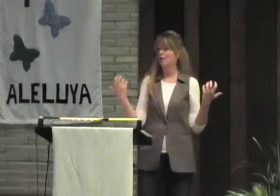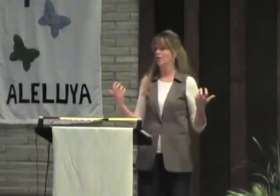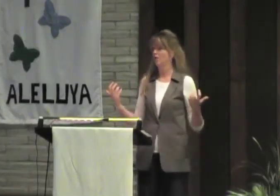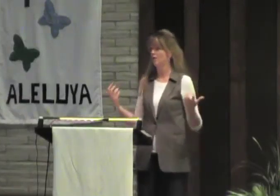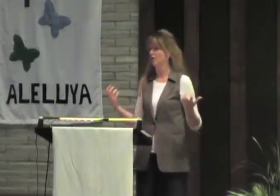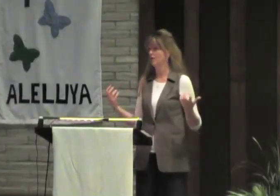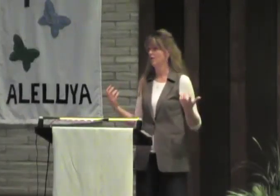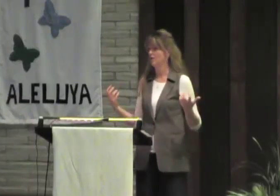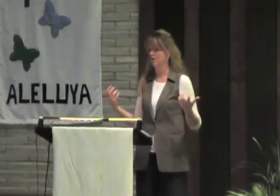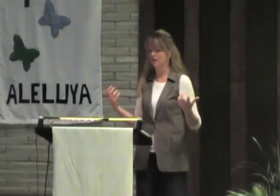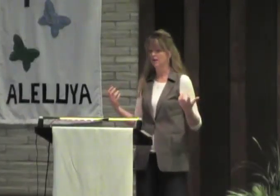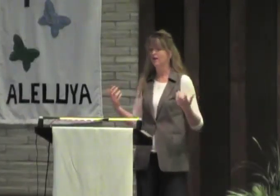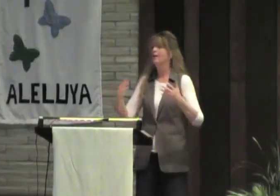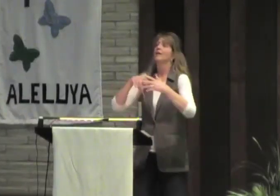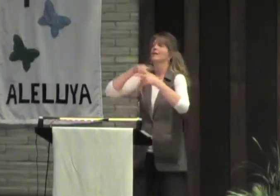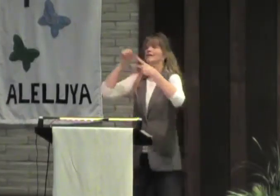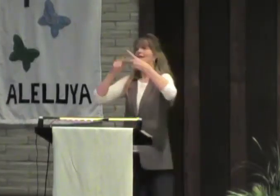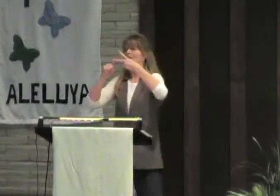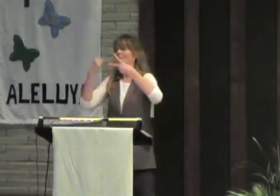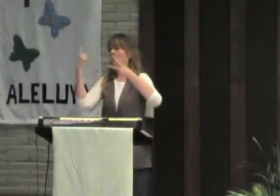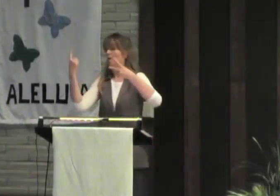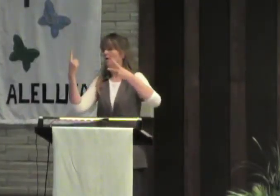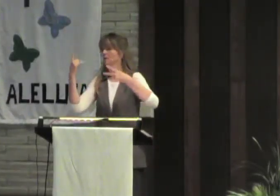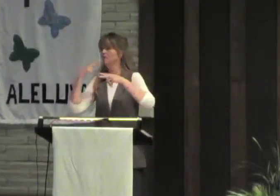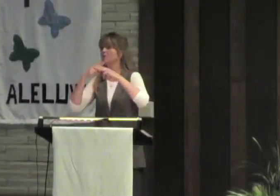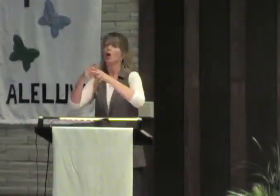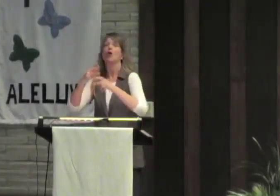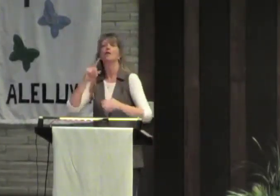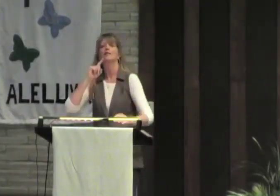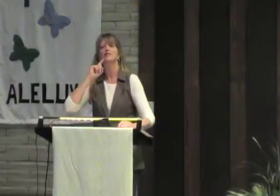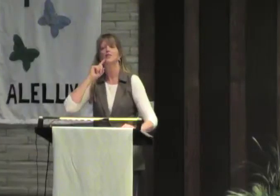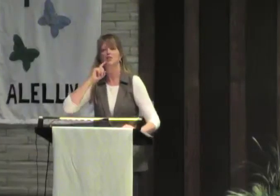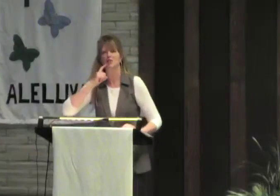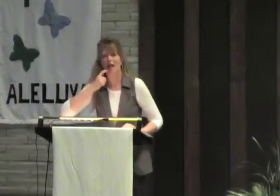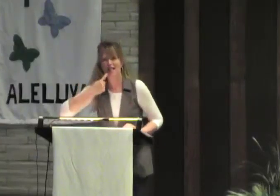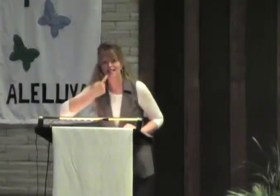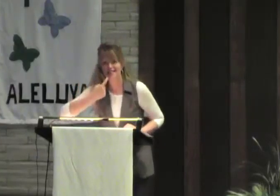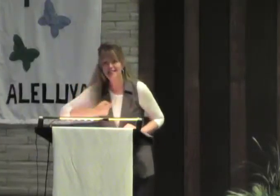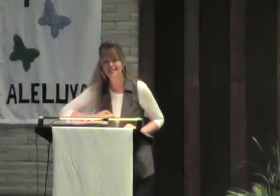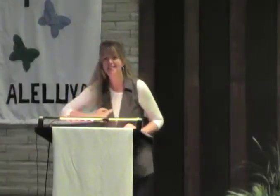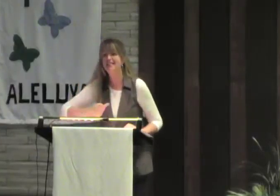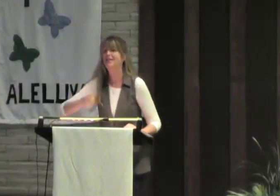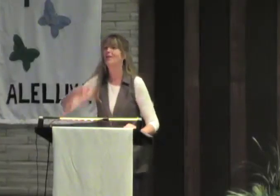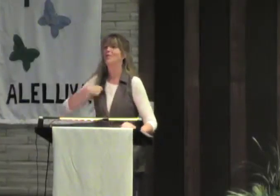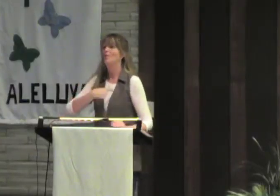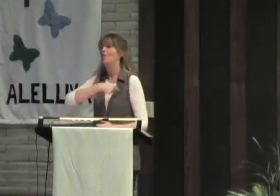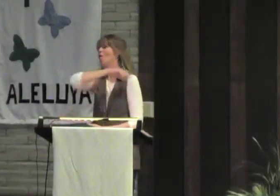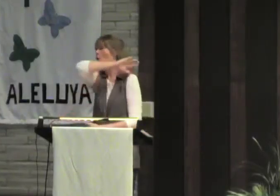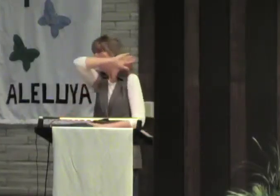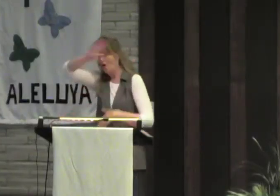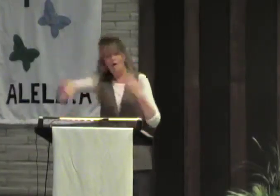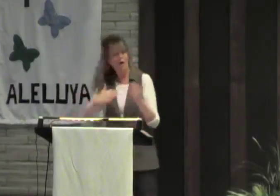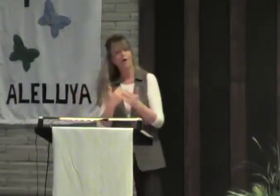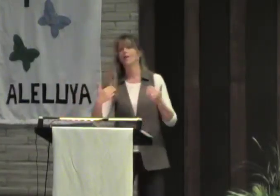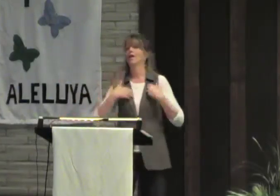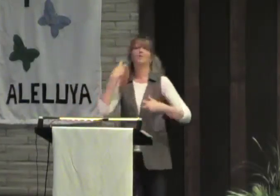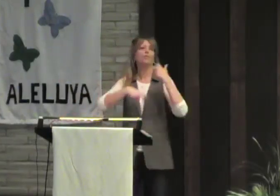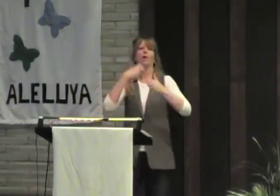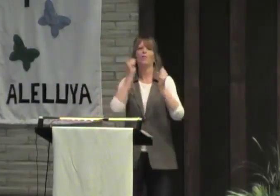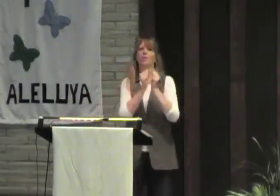And that causes your anger. And the second one is called jealousy. We all have